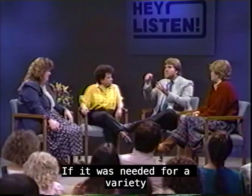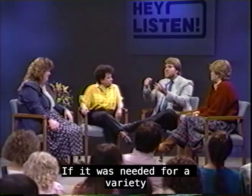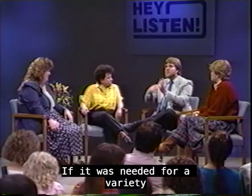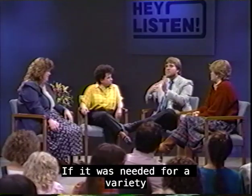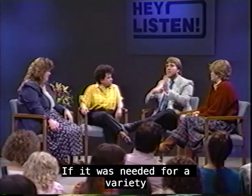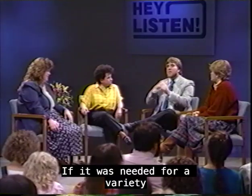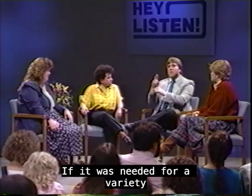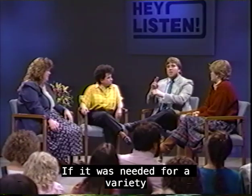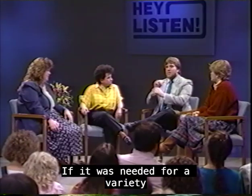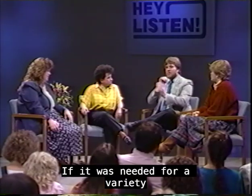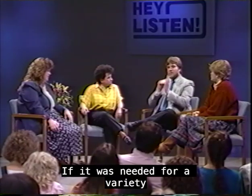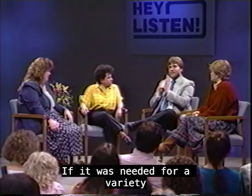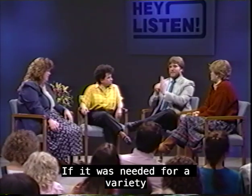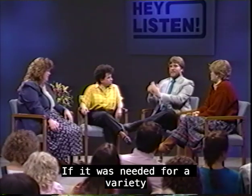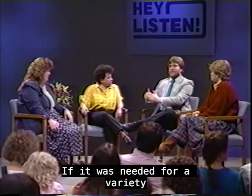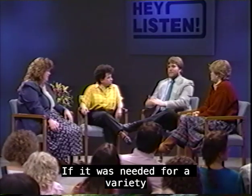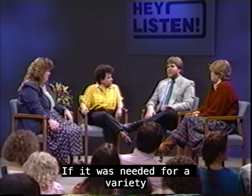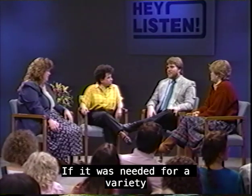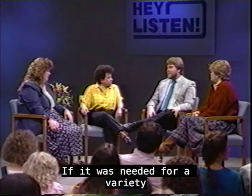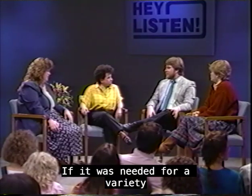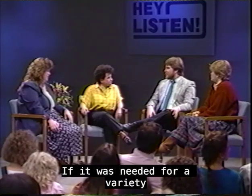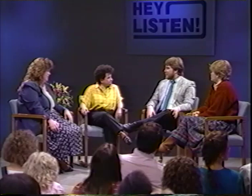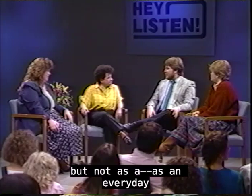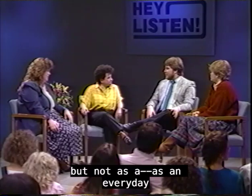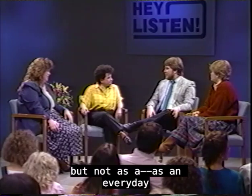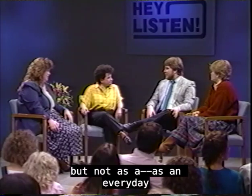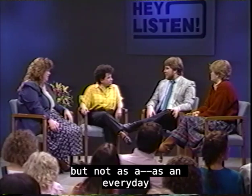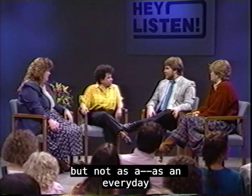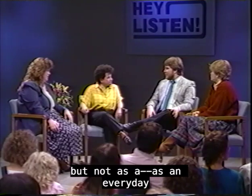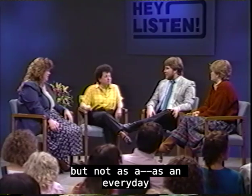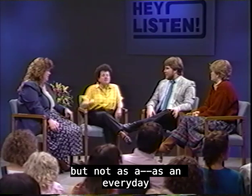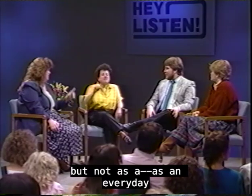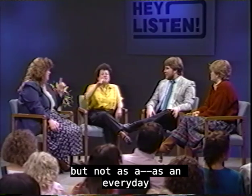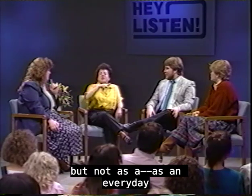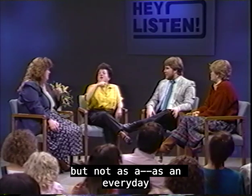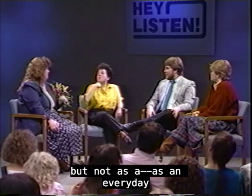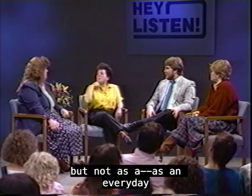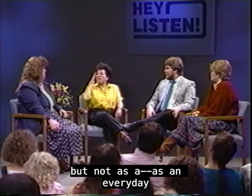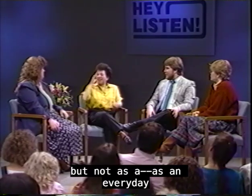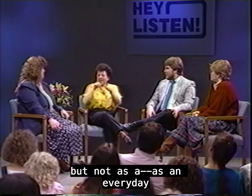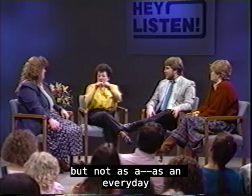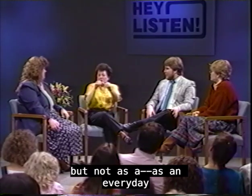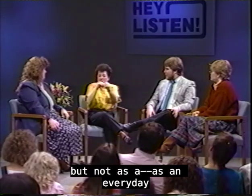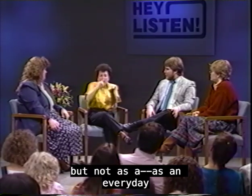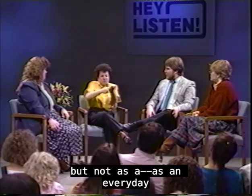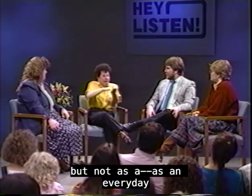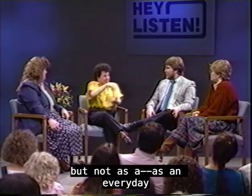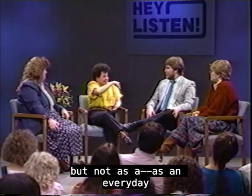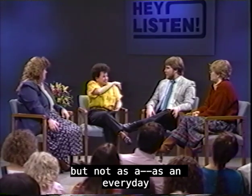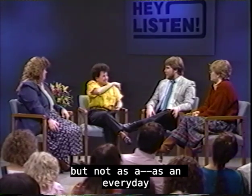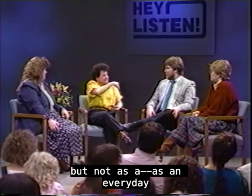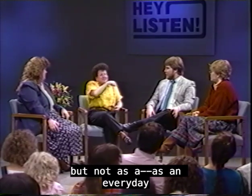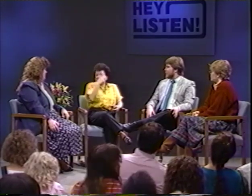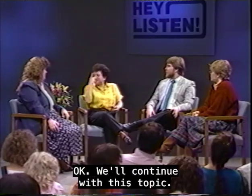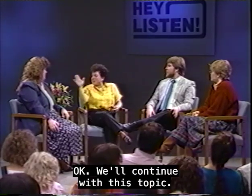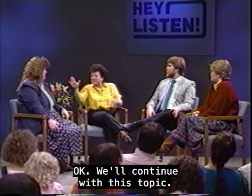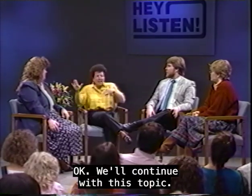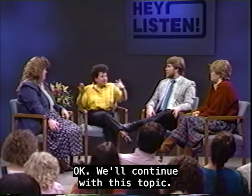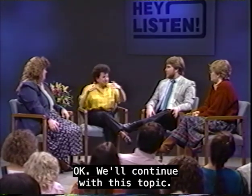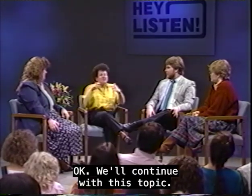it was needed for a variety of things, I would use my voice, but not as an everyday tool for me for communication. Okay, we'll continue with